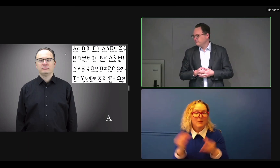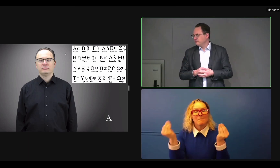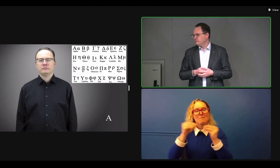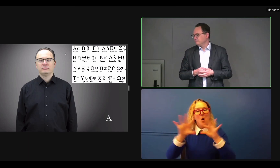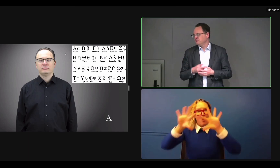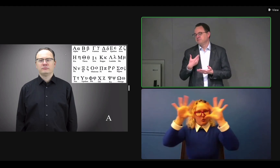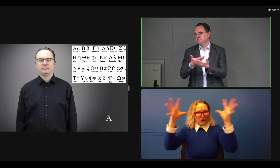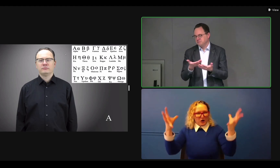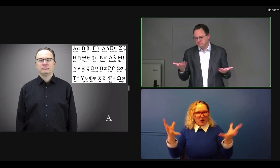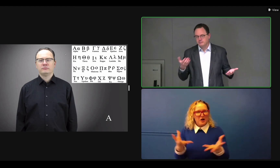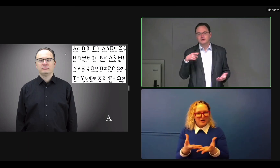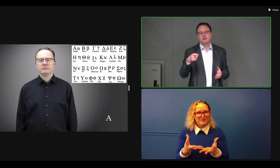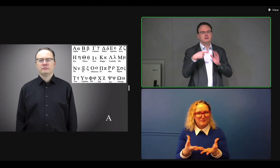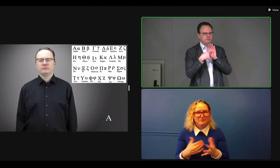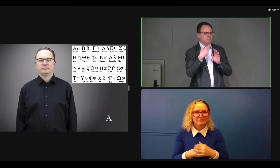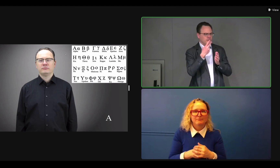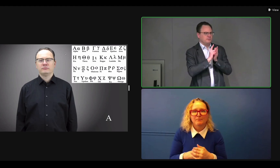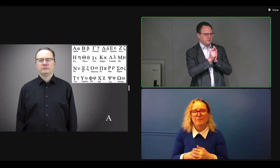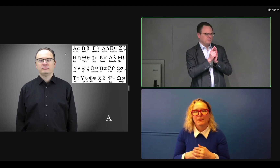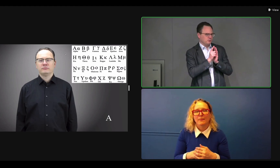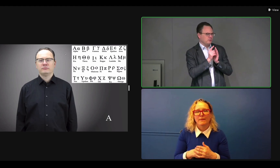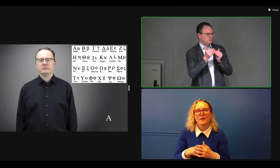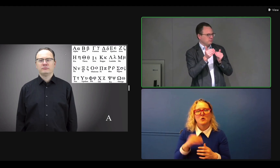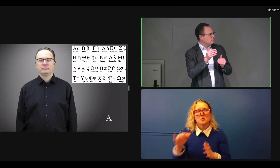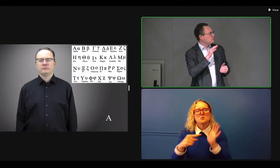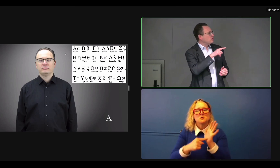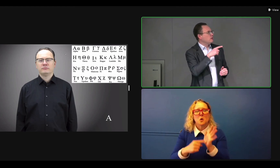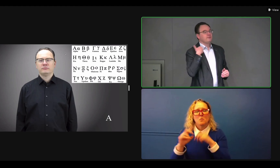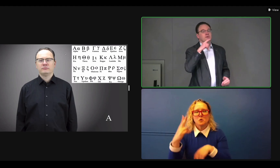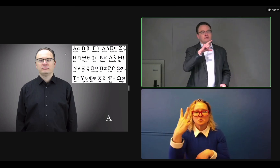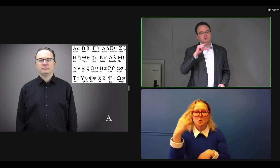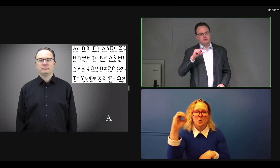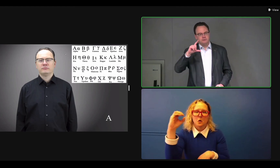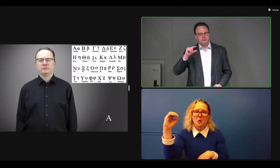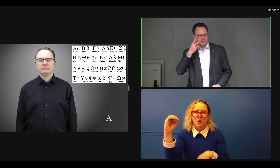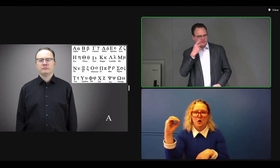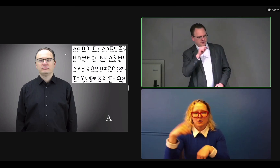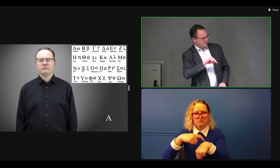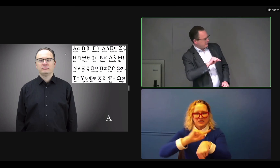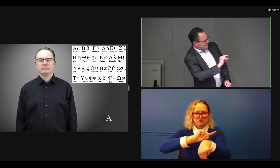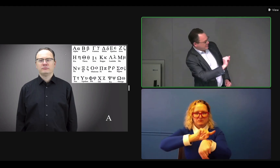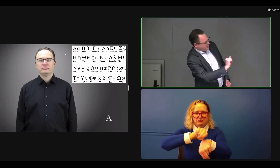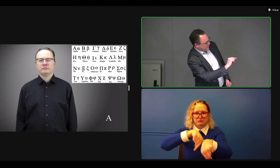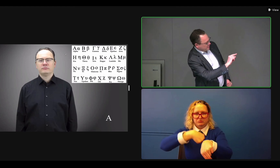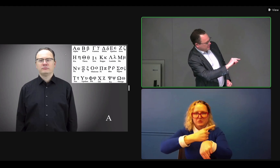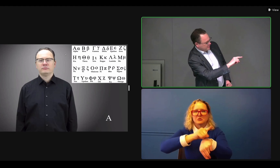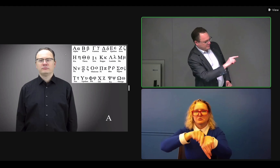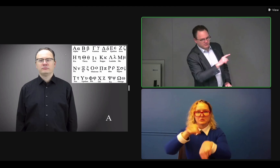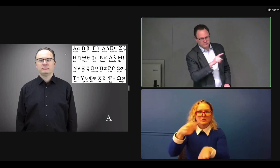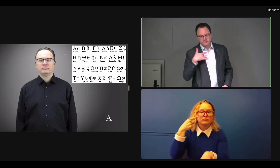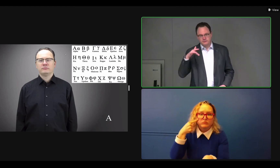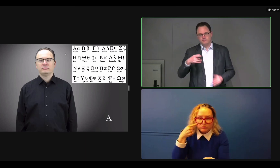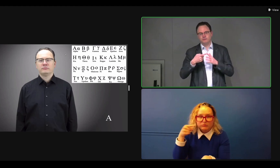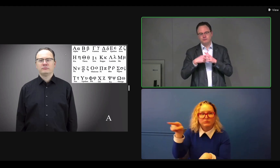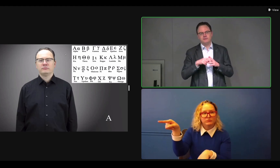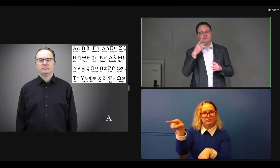doing that in the United States, or if we could have a conversation about this being useful in international contexts. So you'll see